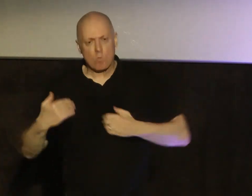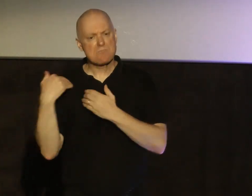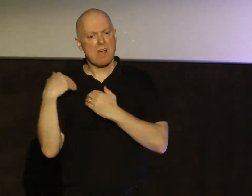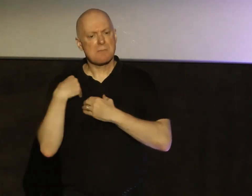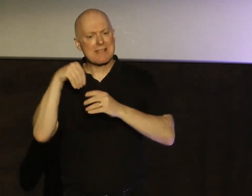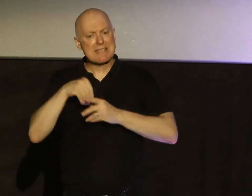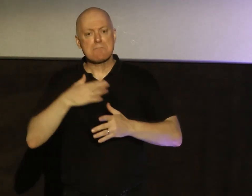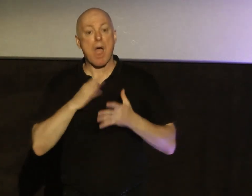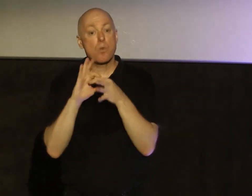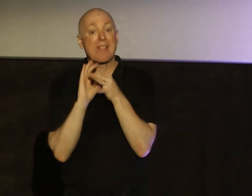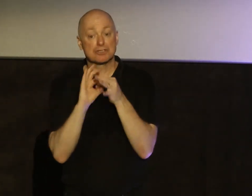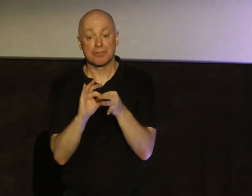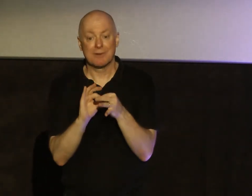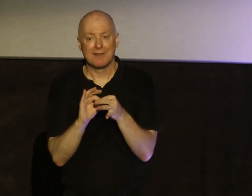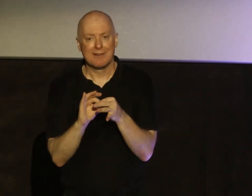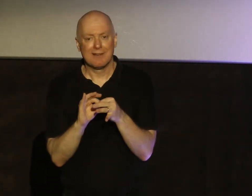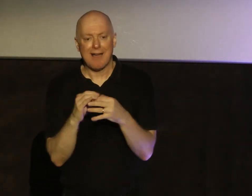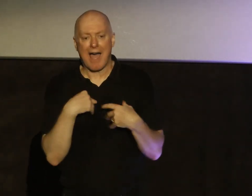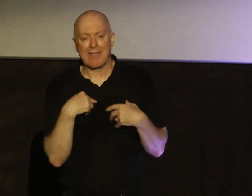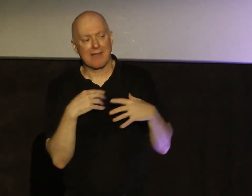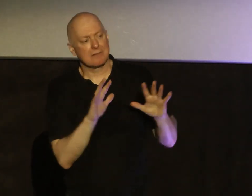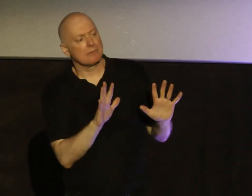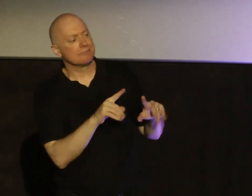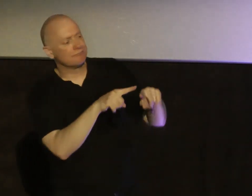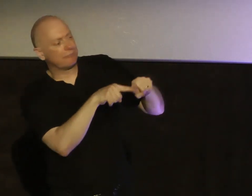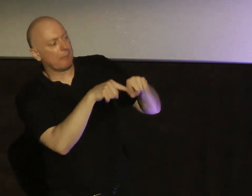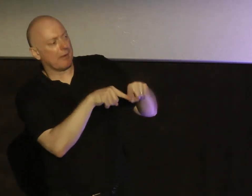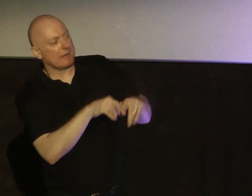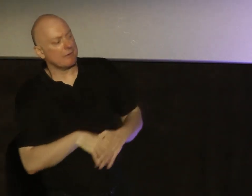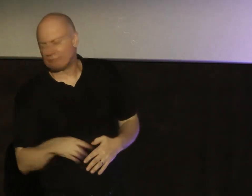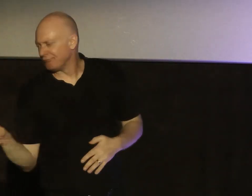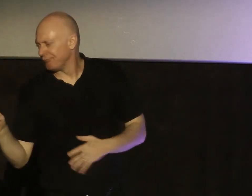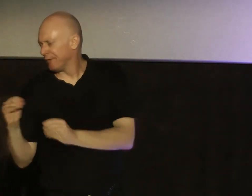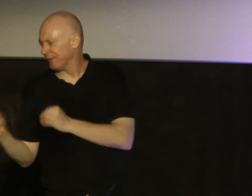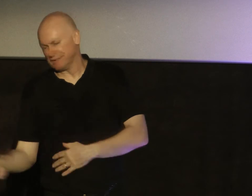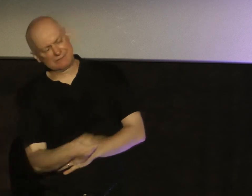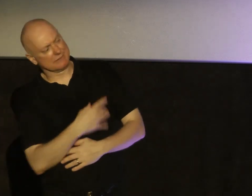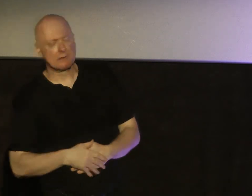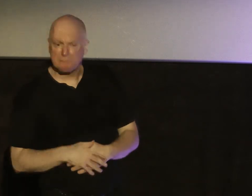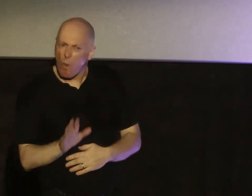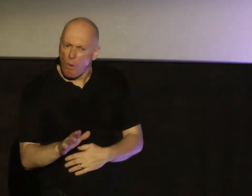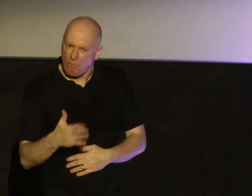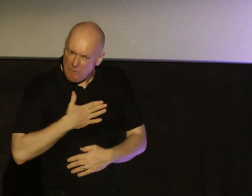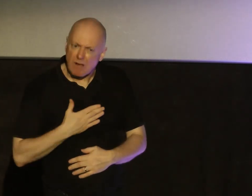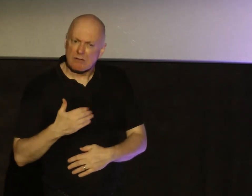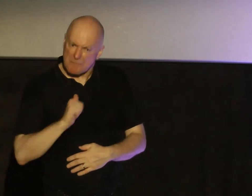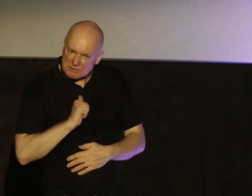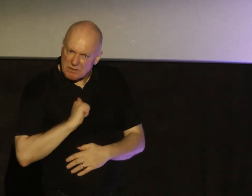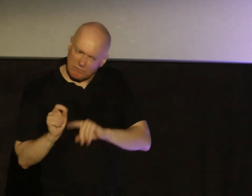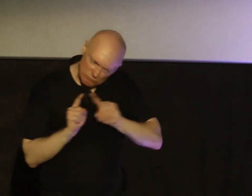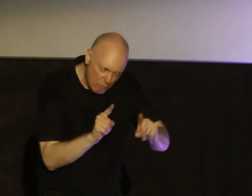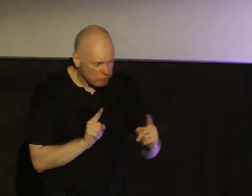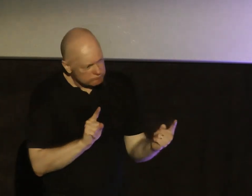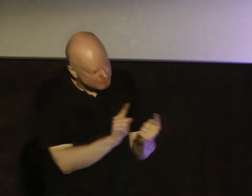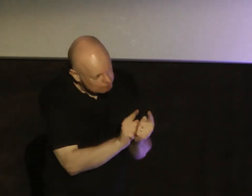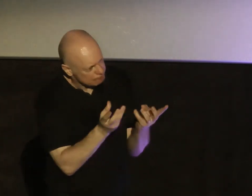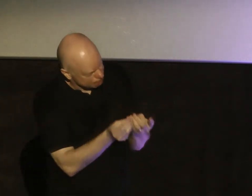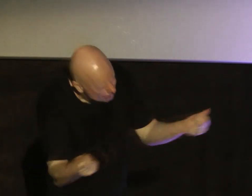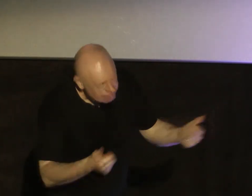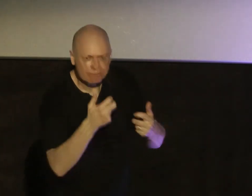relationships? Not being passive in the relationship, but carrying my weight and being someone of integrity. Joseph